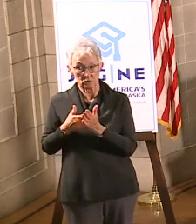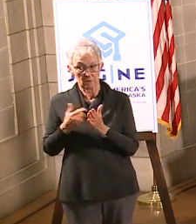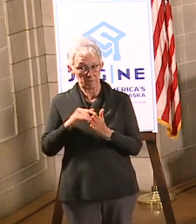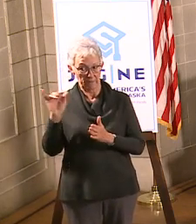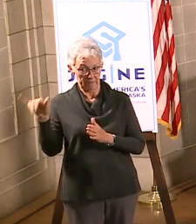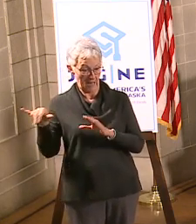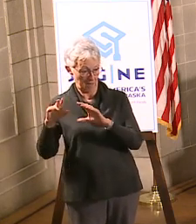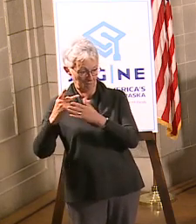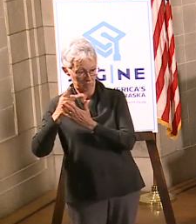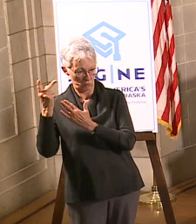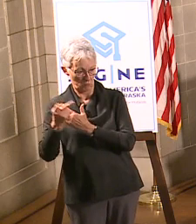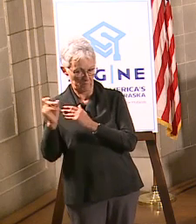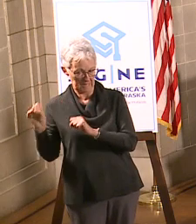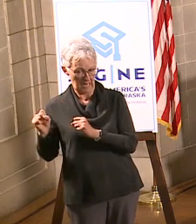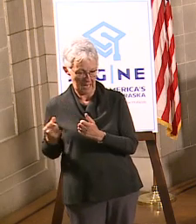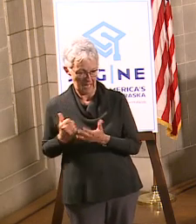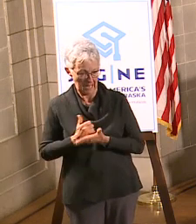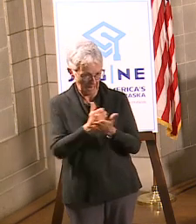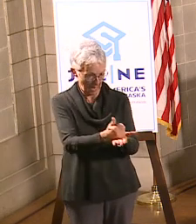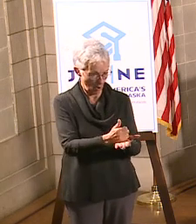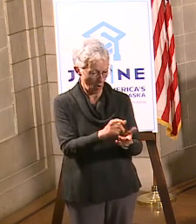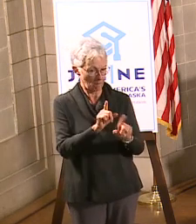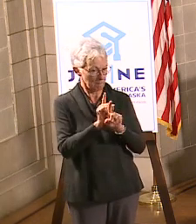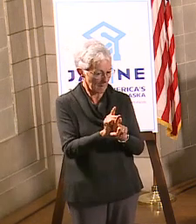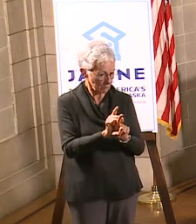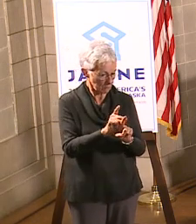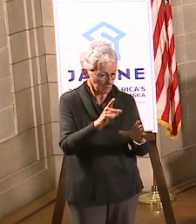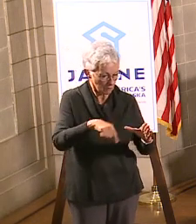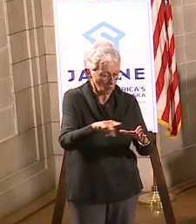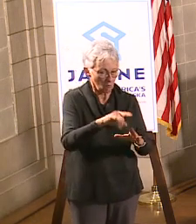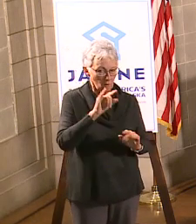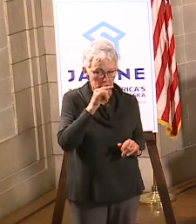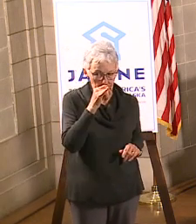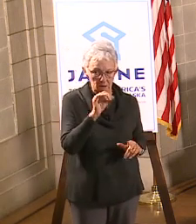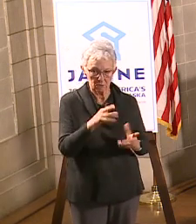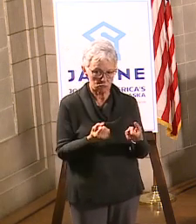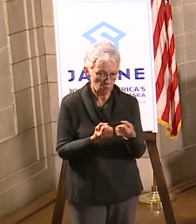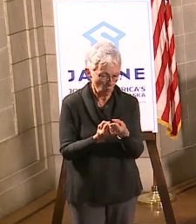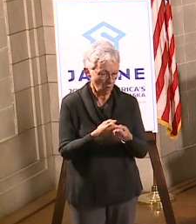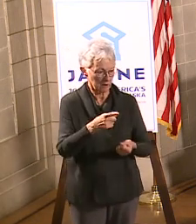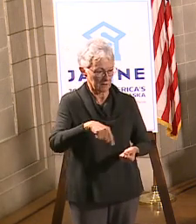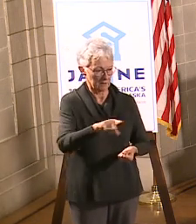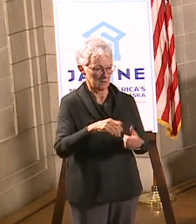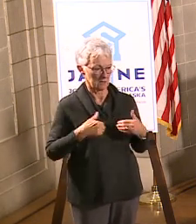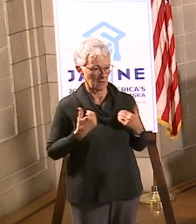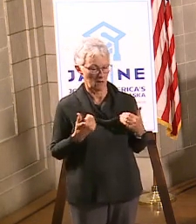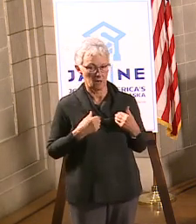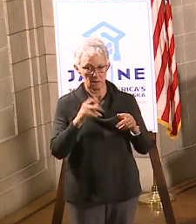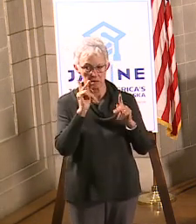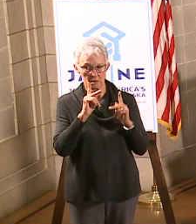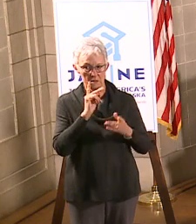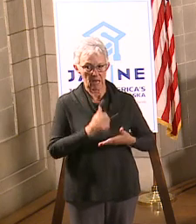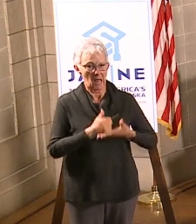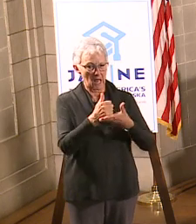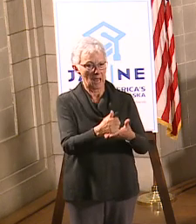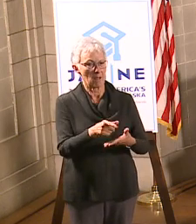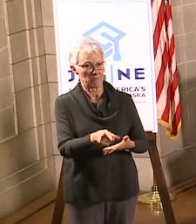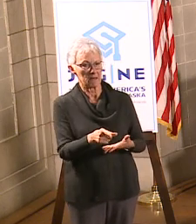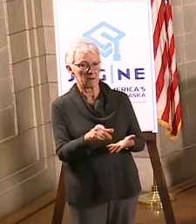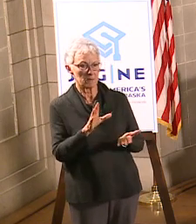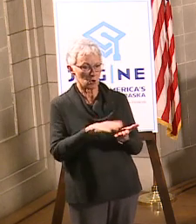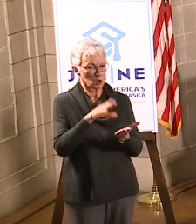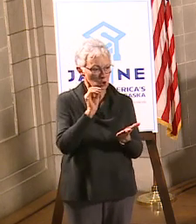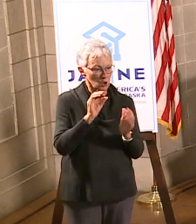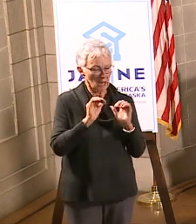get involved to be able to help mentor them. It will do all sorts of things for these young people. It will help them learn